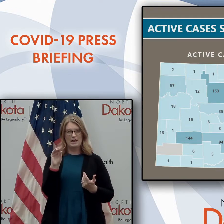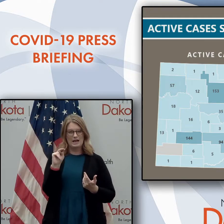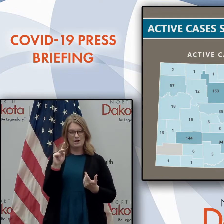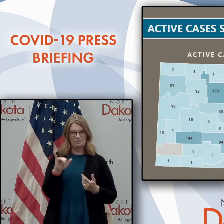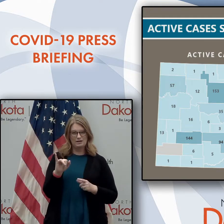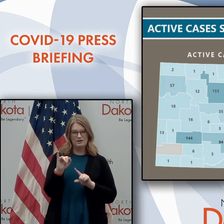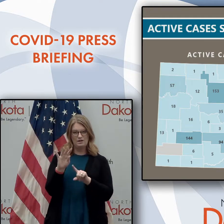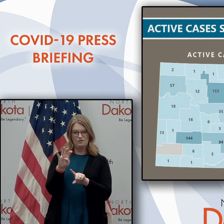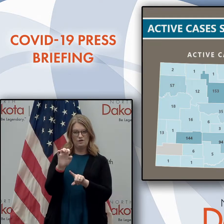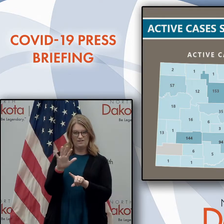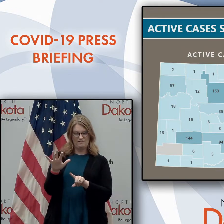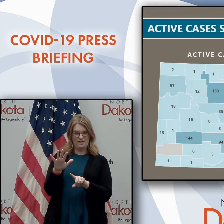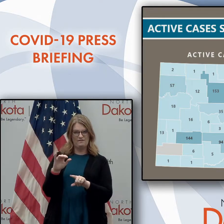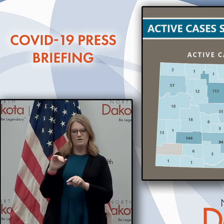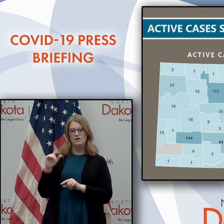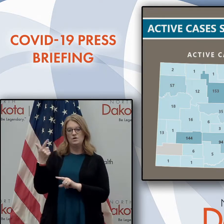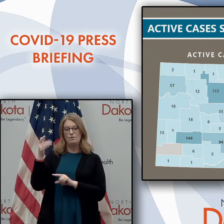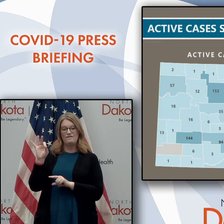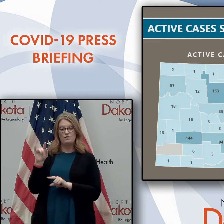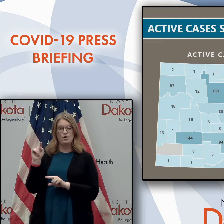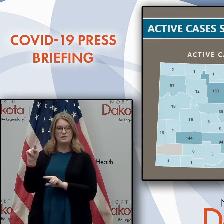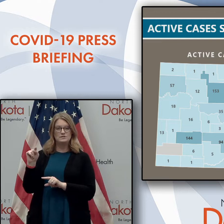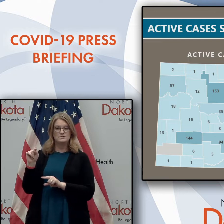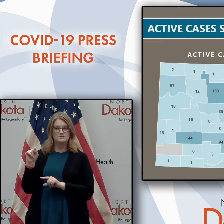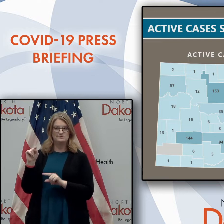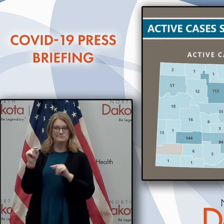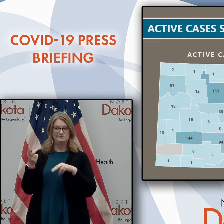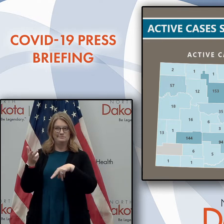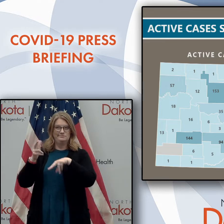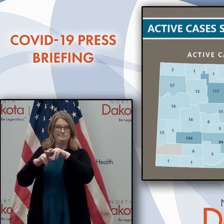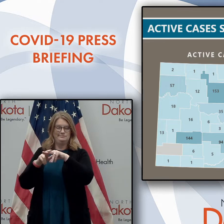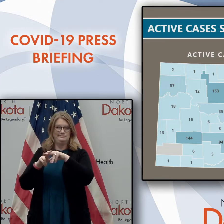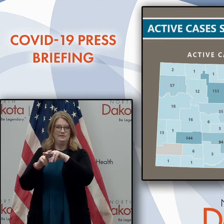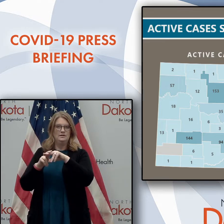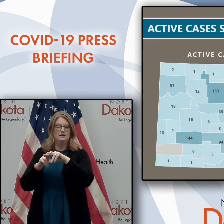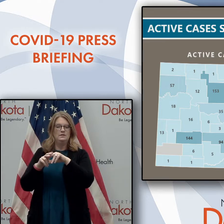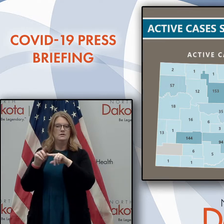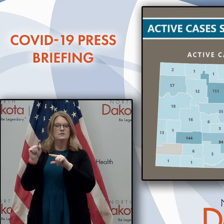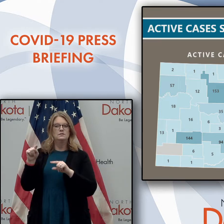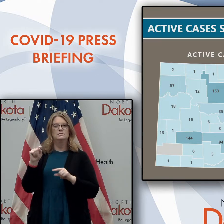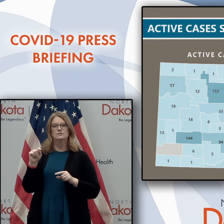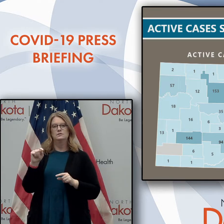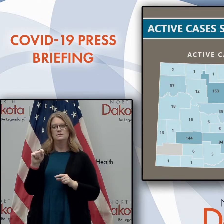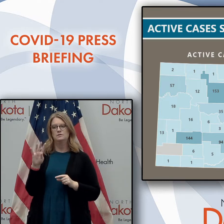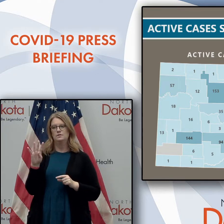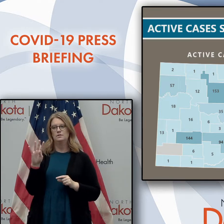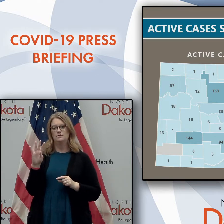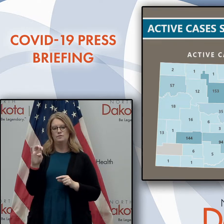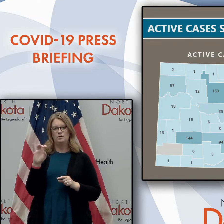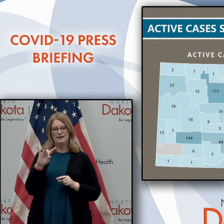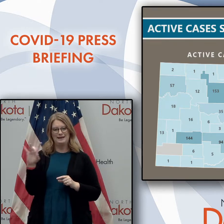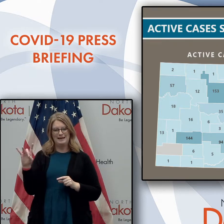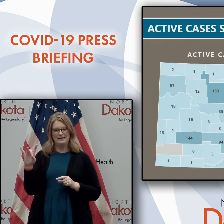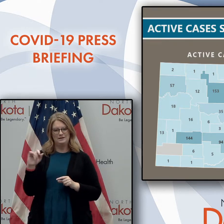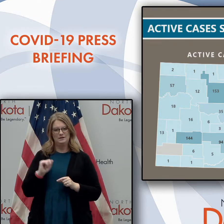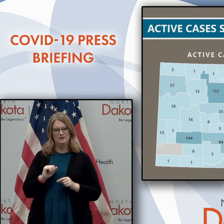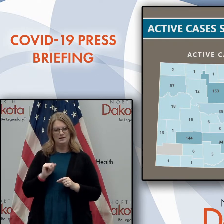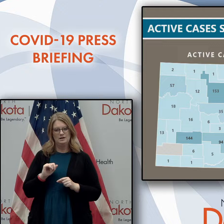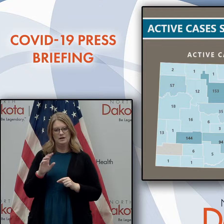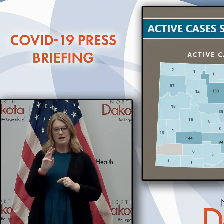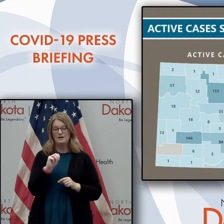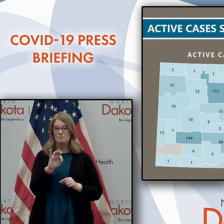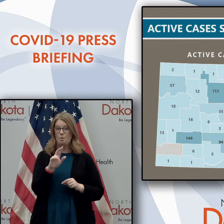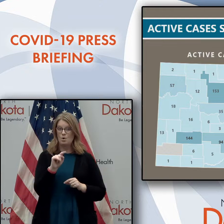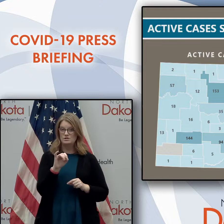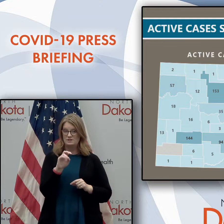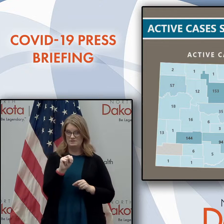with 405, Grand Forks moving up in the number 2 spot with 488, and Morton, which of